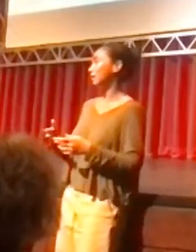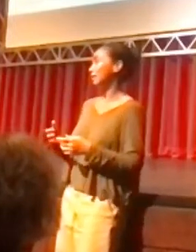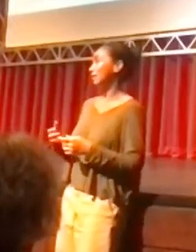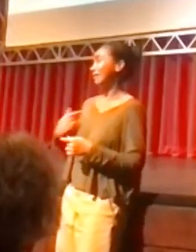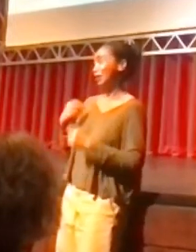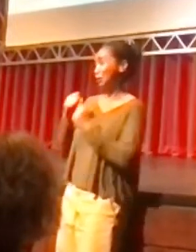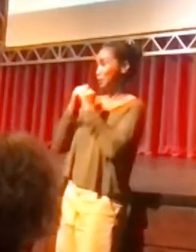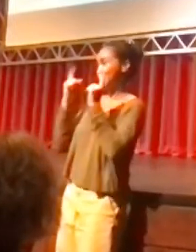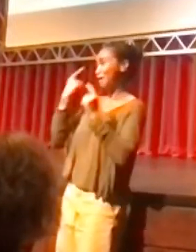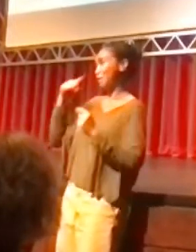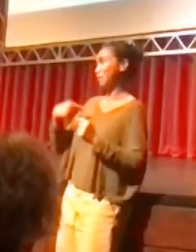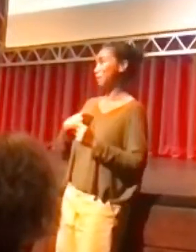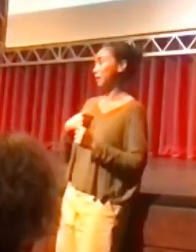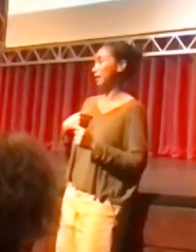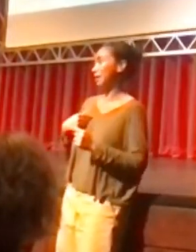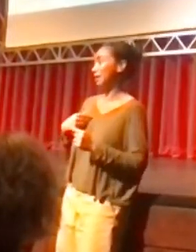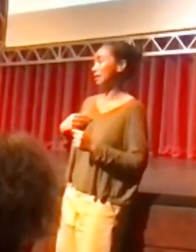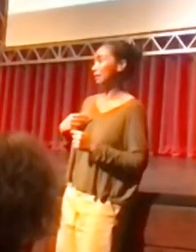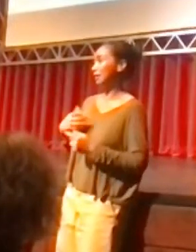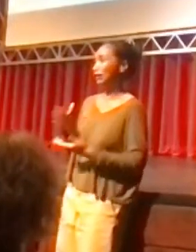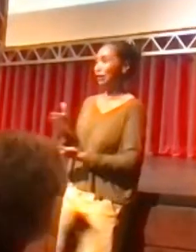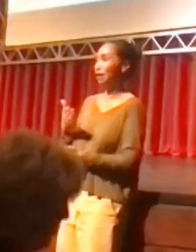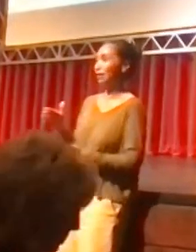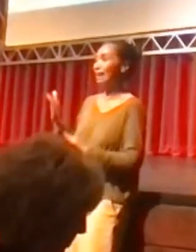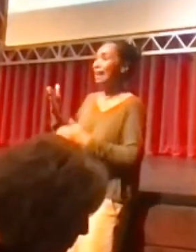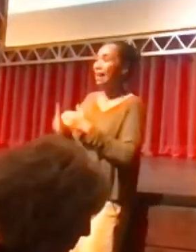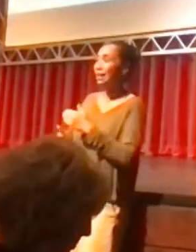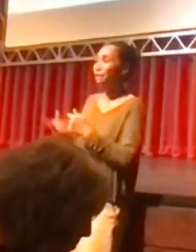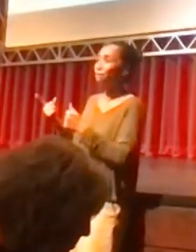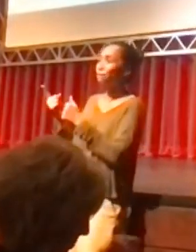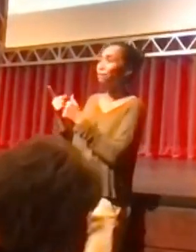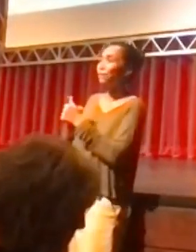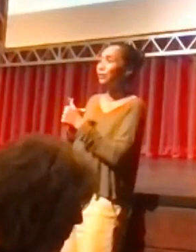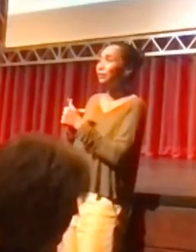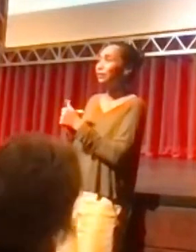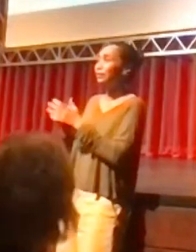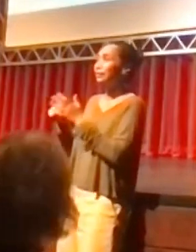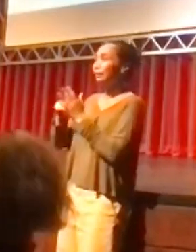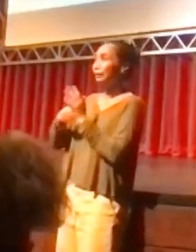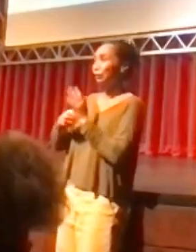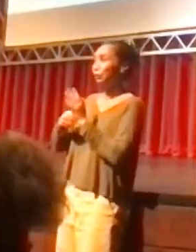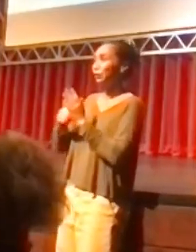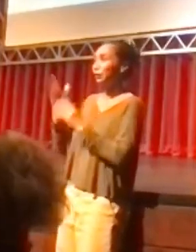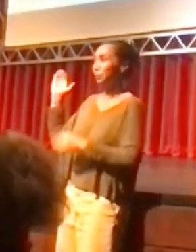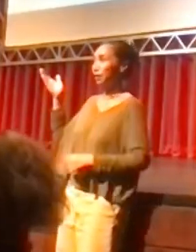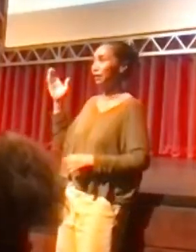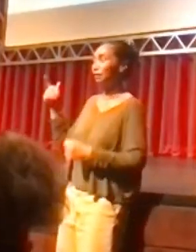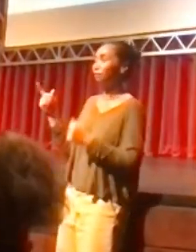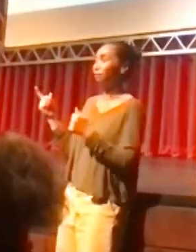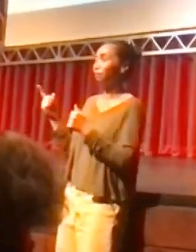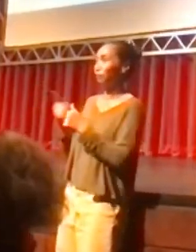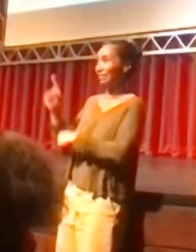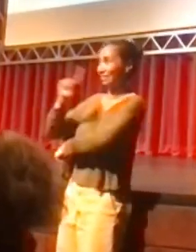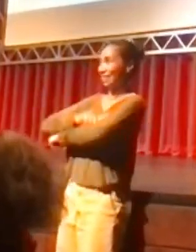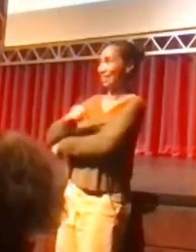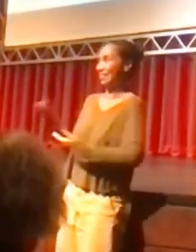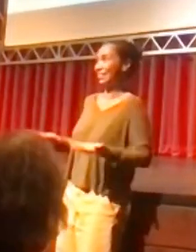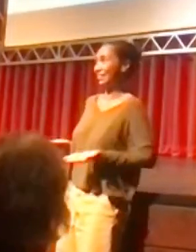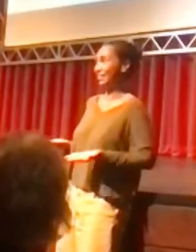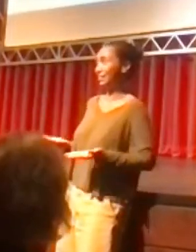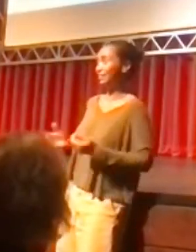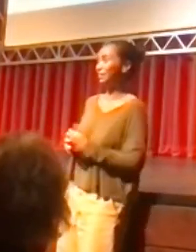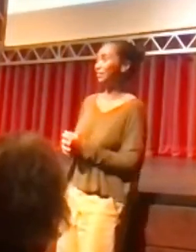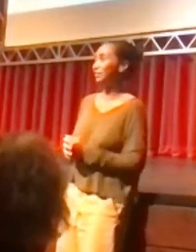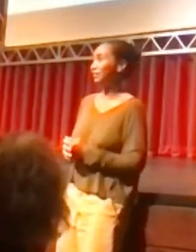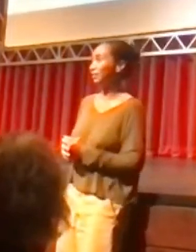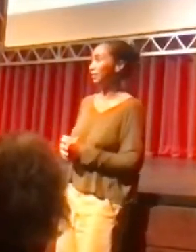so surprising for me that was sung at the end of the first keynote speaker on the first day we were here.